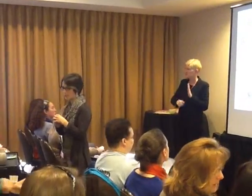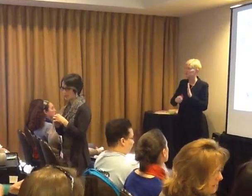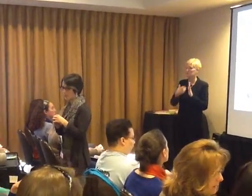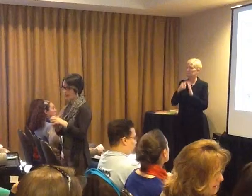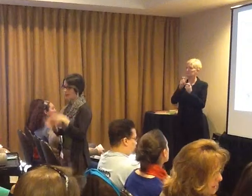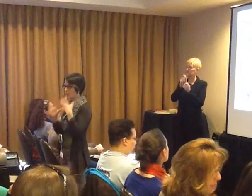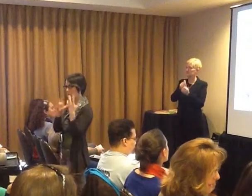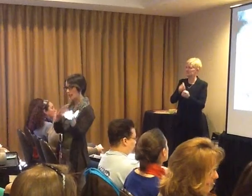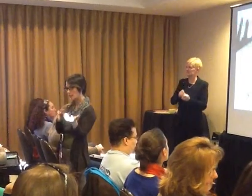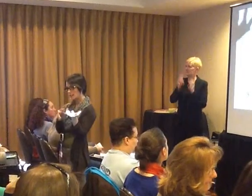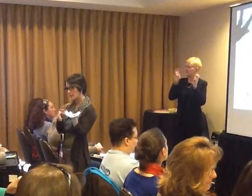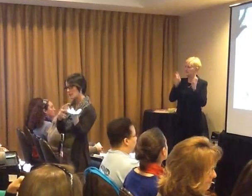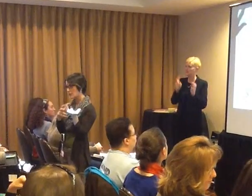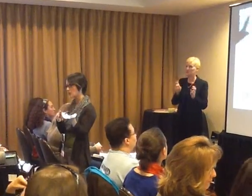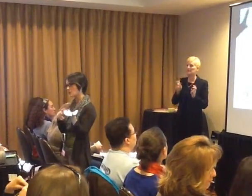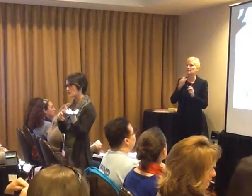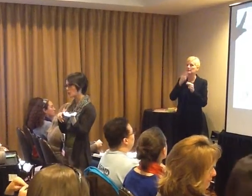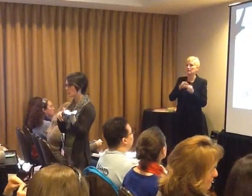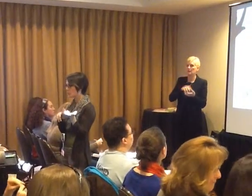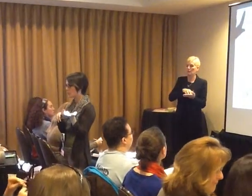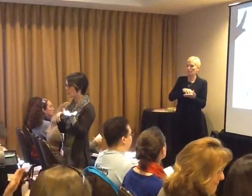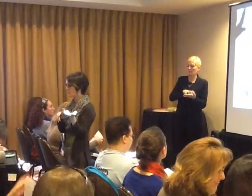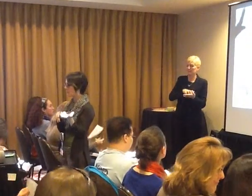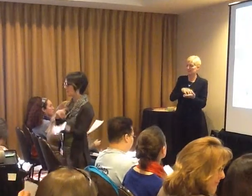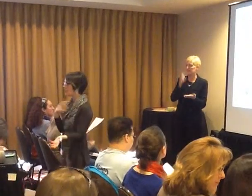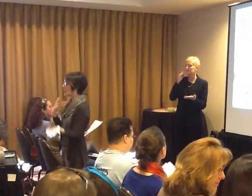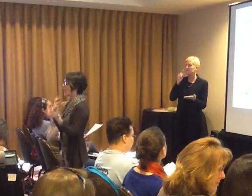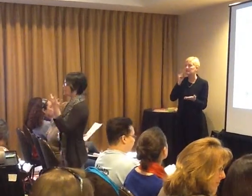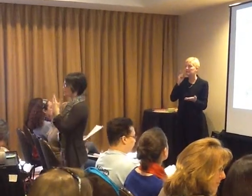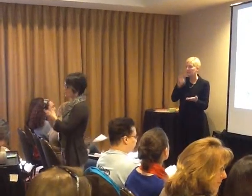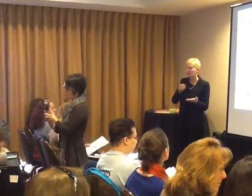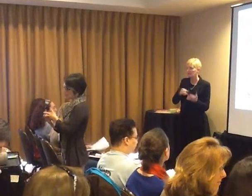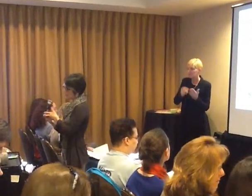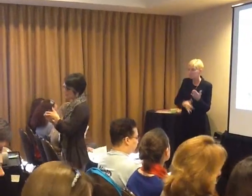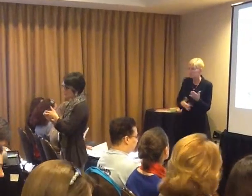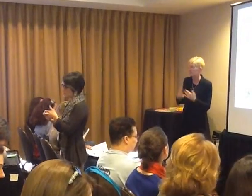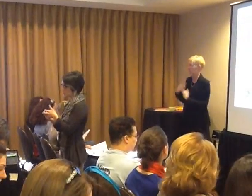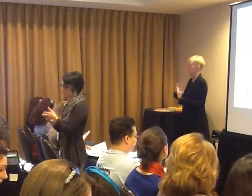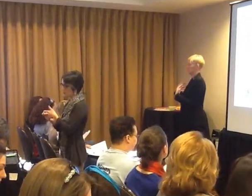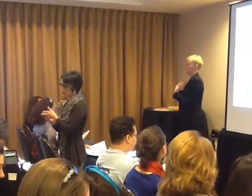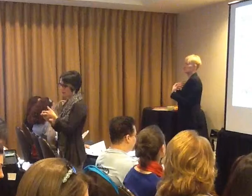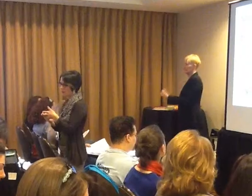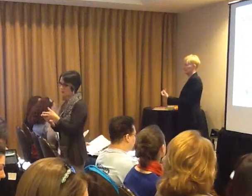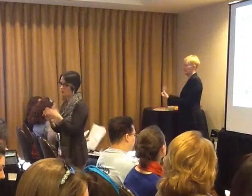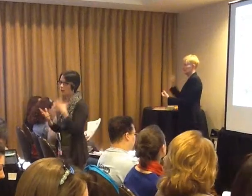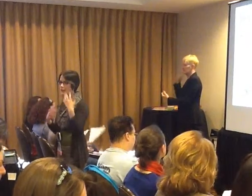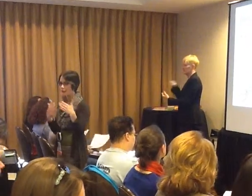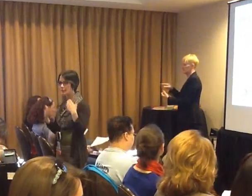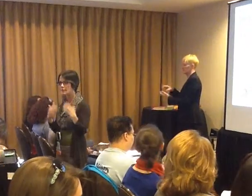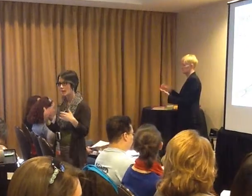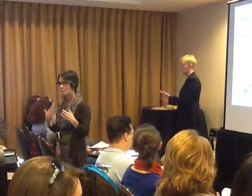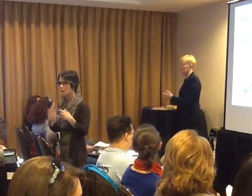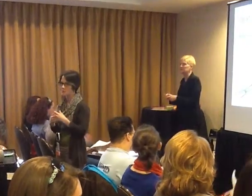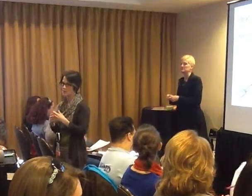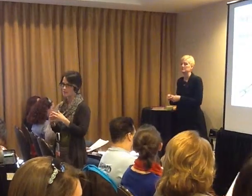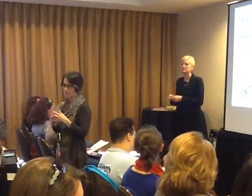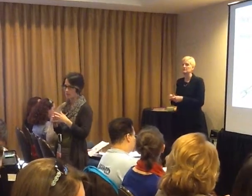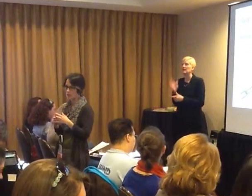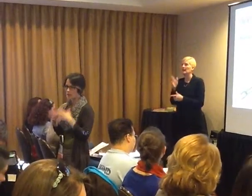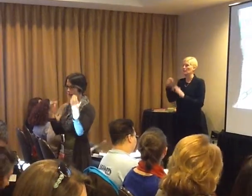that were identified as weaknesses for students who were deaf and hard of hearing and strengths for students who were deaf and hard of hearing. We're going to get into them